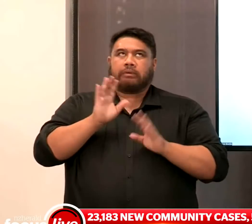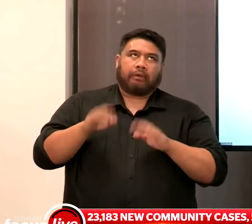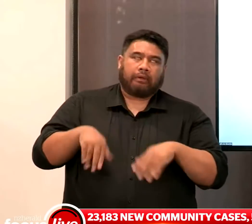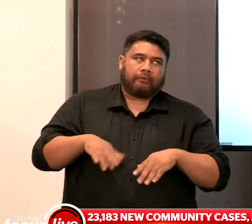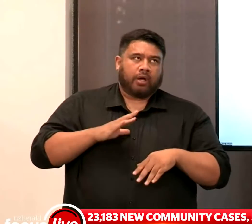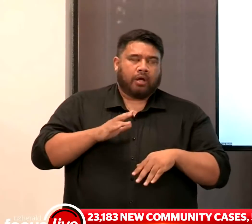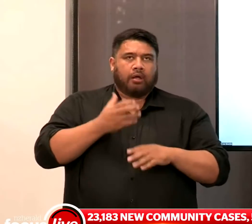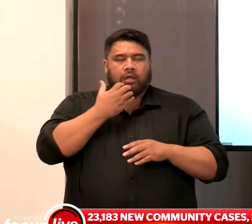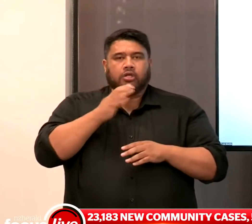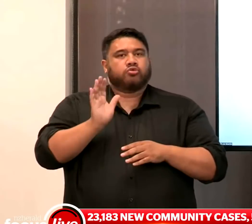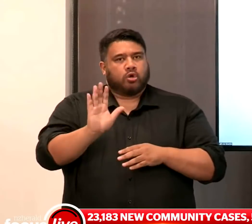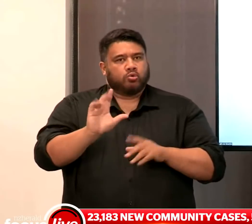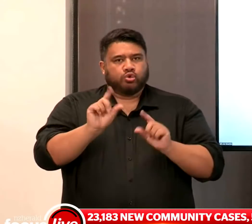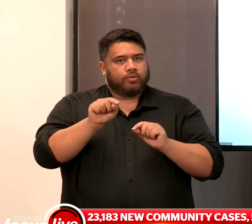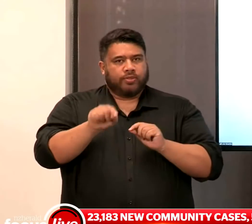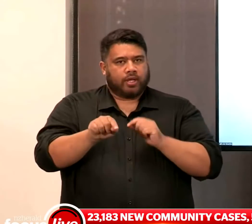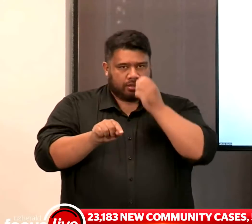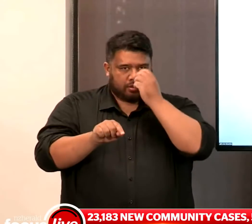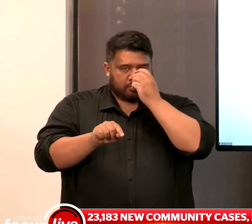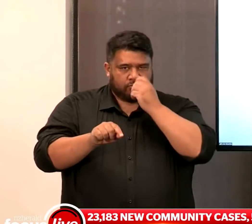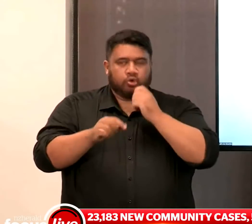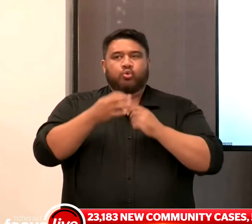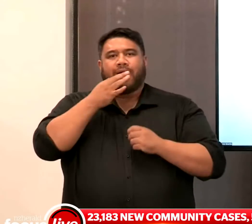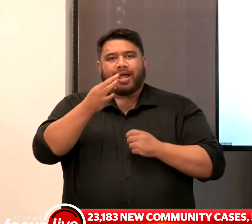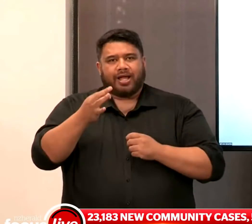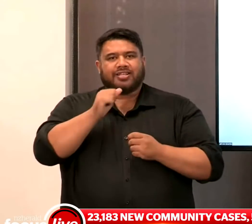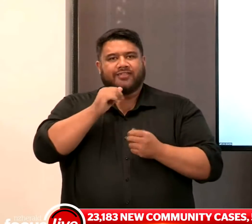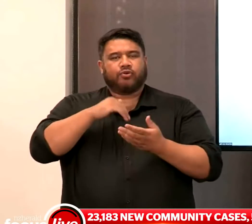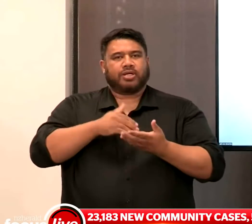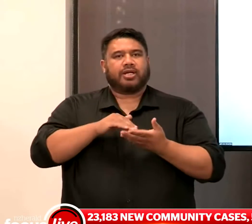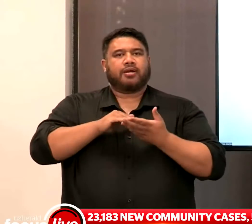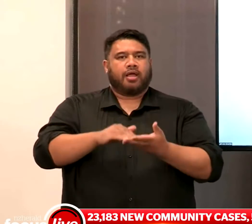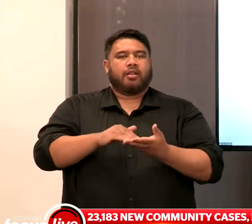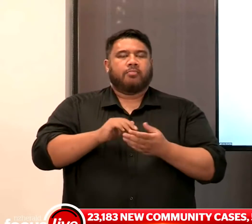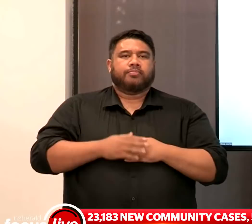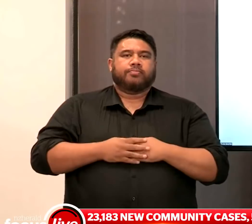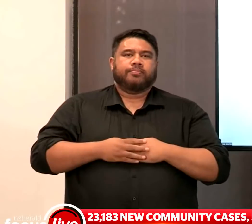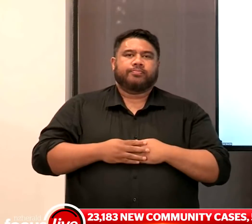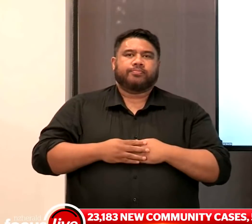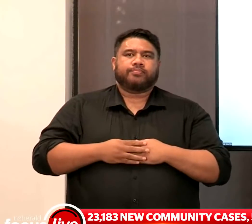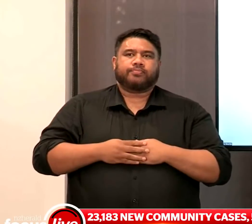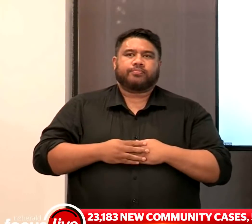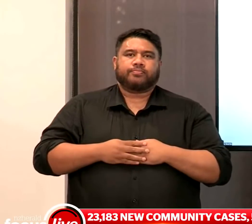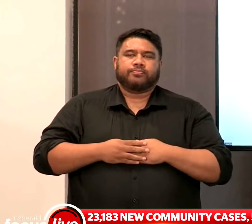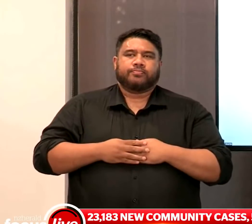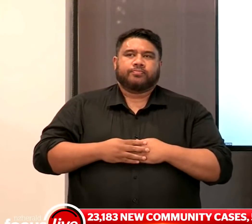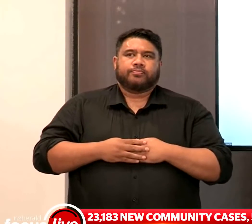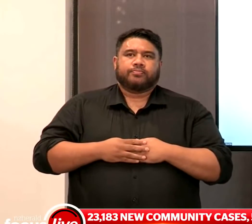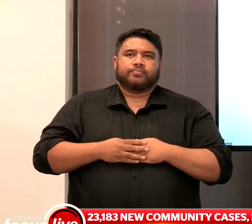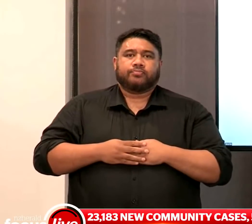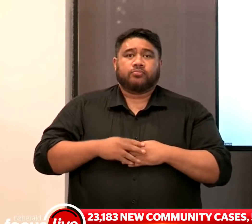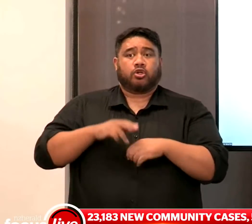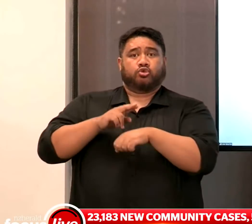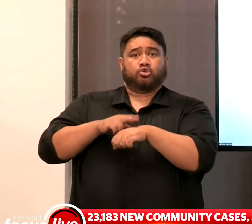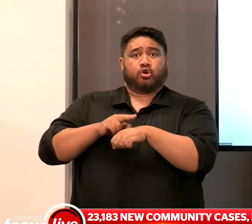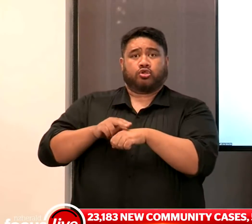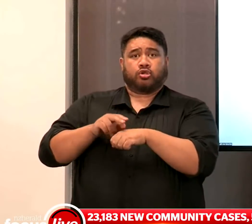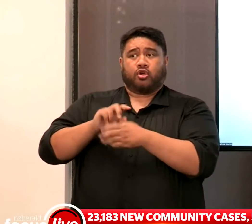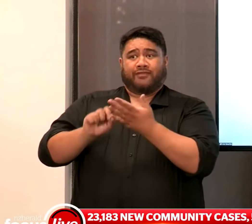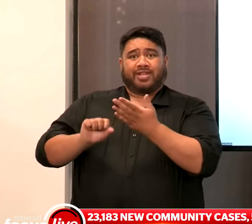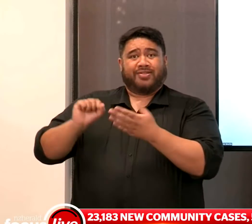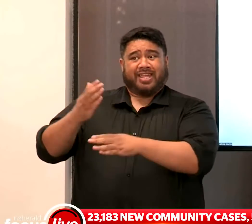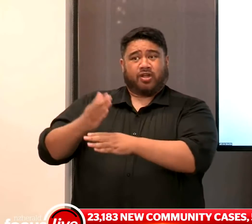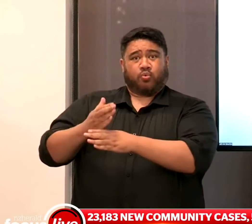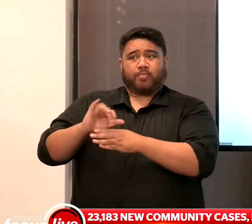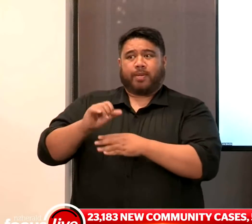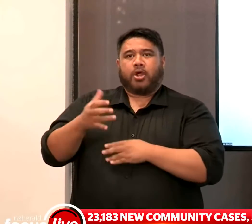also worth acknowledging that some of the less urgent work that would normally occur in general practice may need to be postponed, particularly